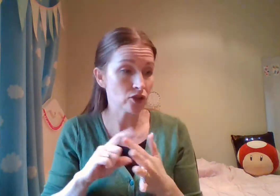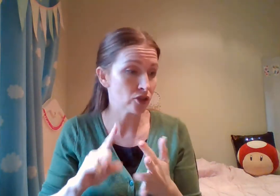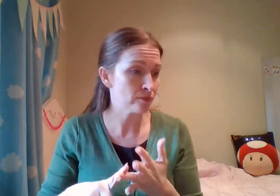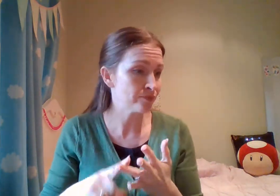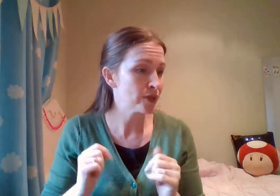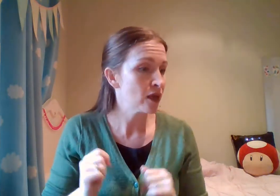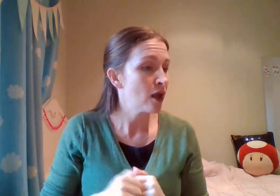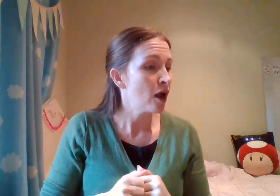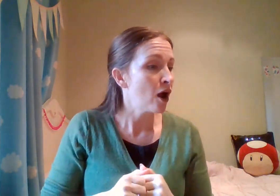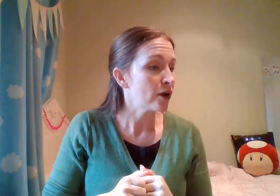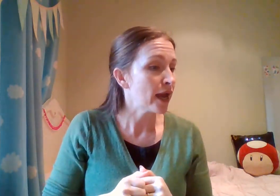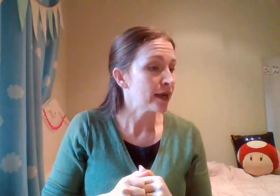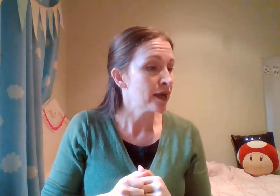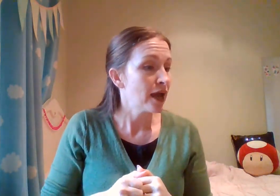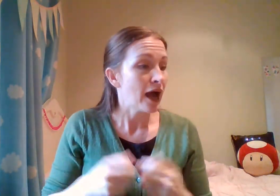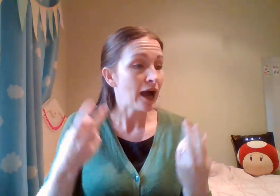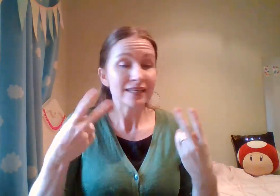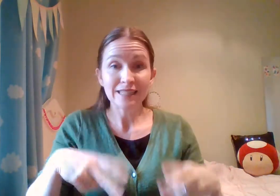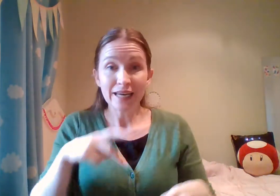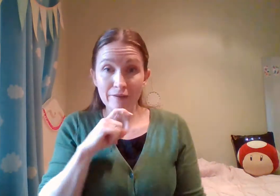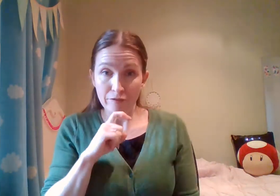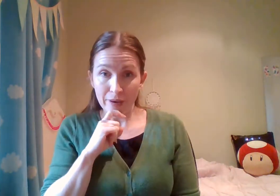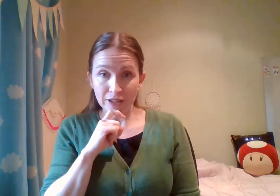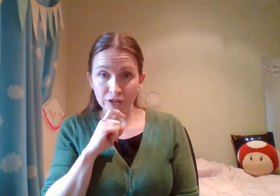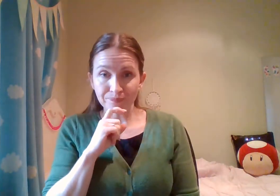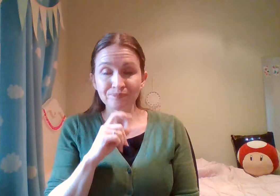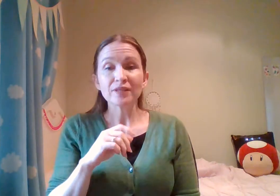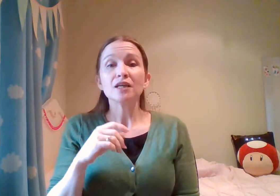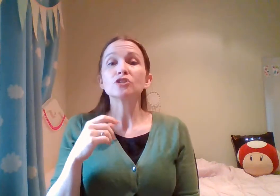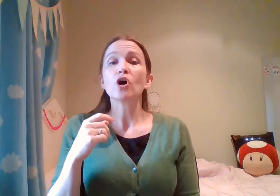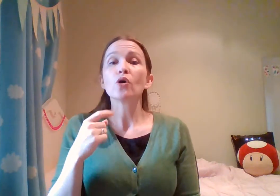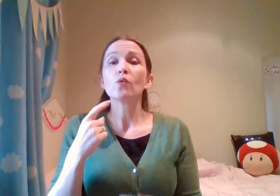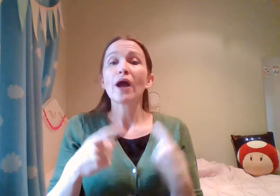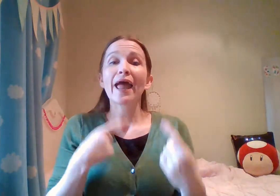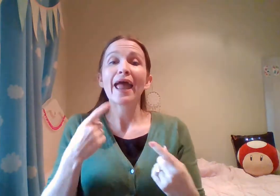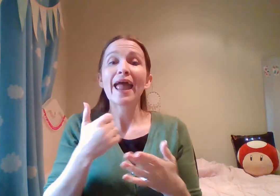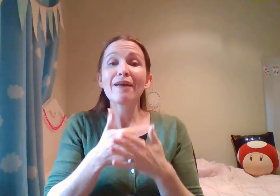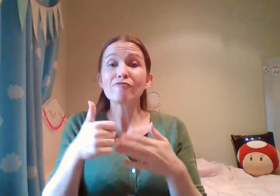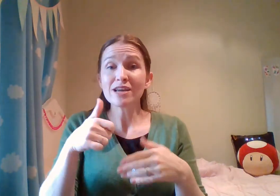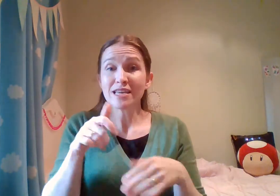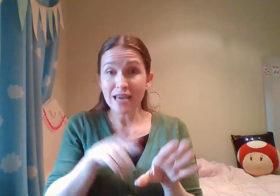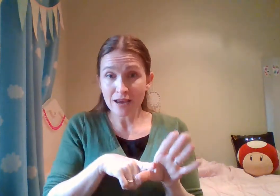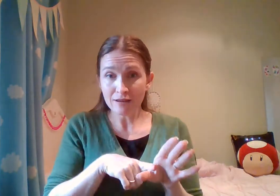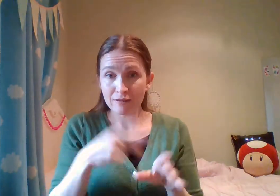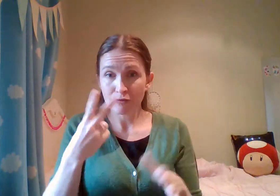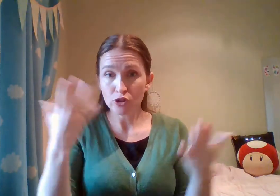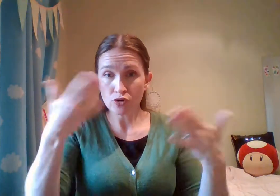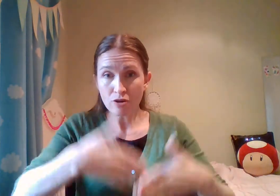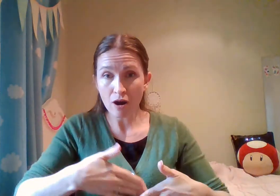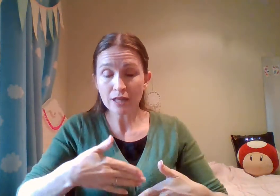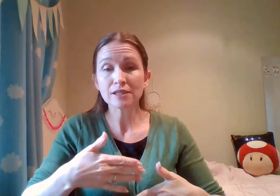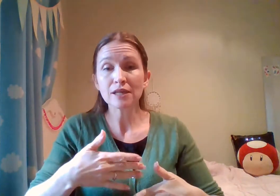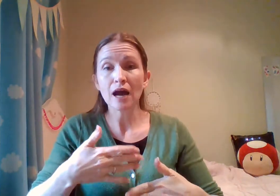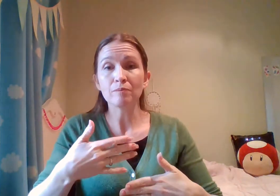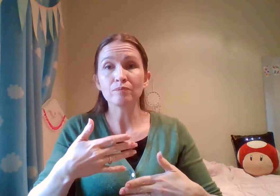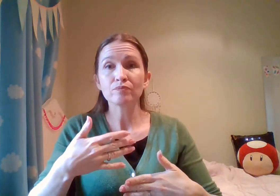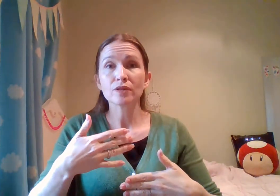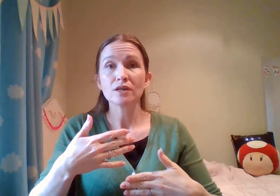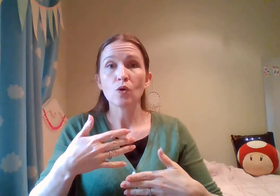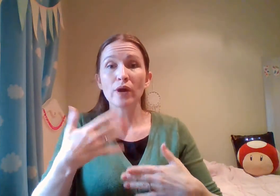do. Okay, dinner information. So every year for 2 nights, we